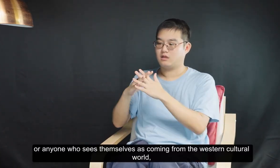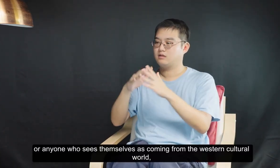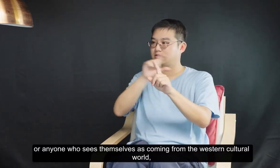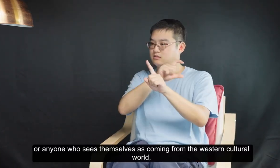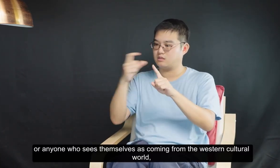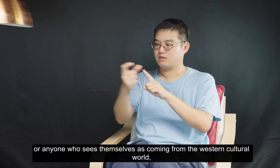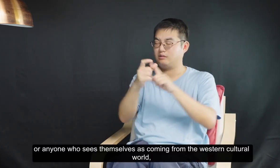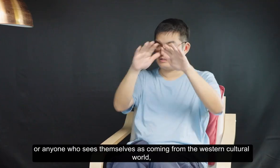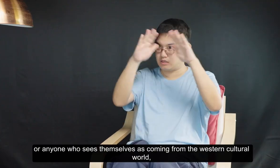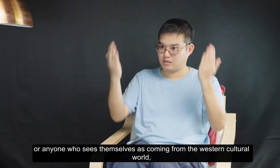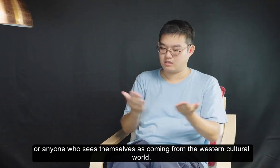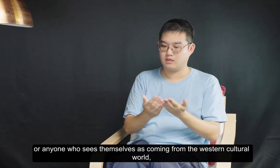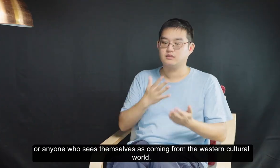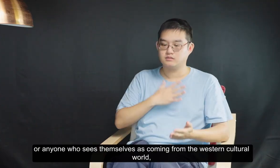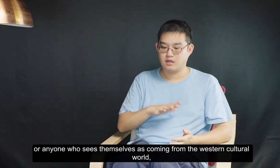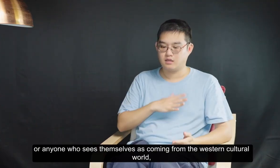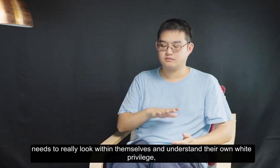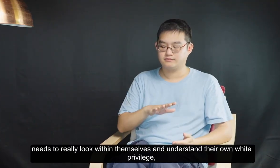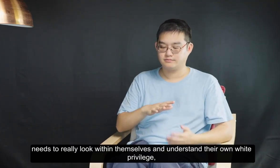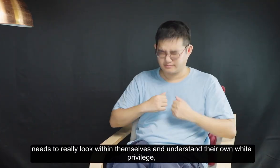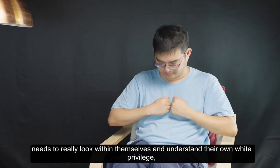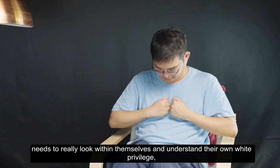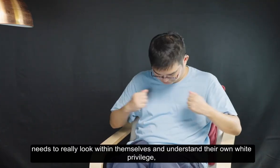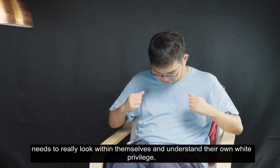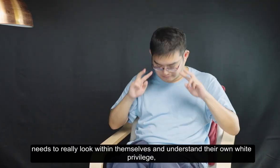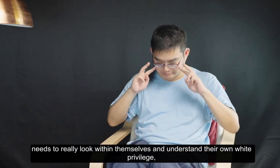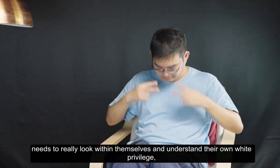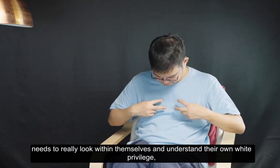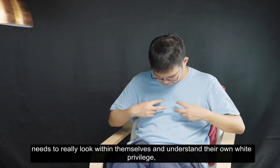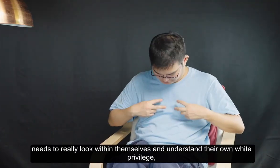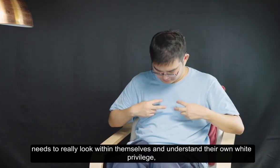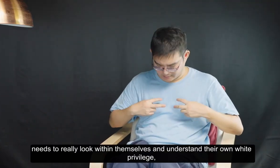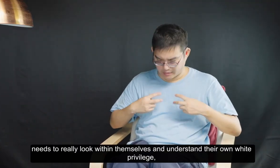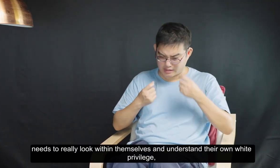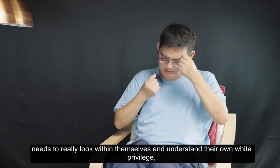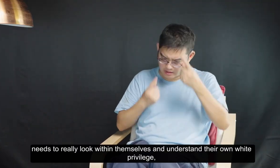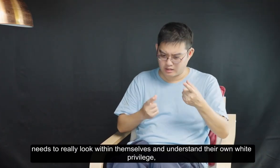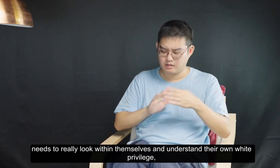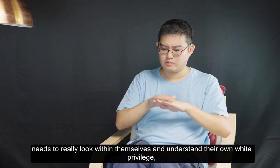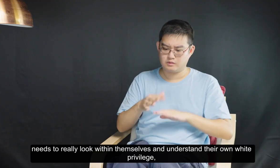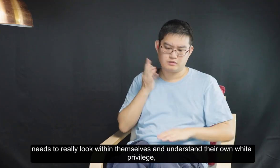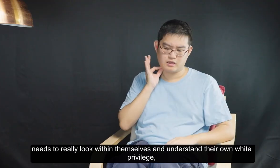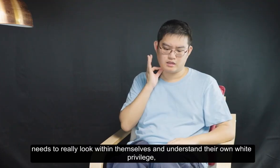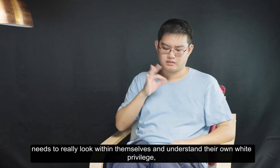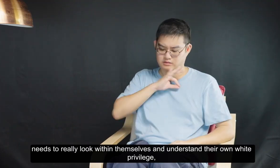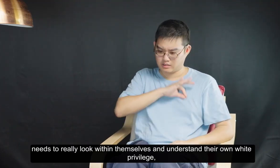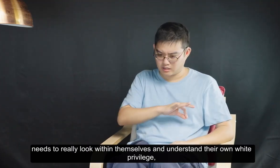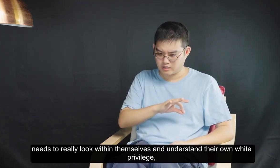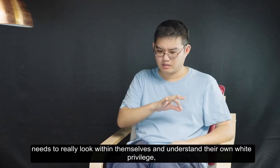the Western cultural world, needs to really look within themselves and understand their own